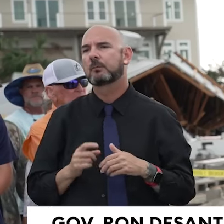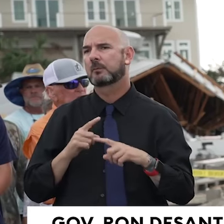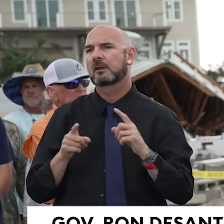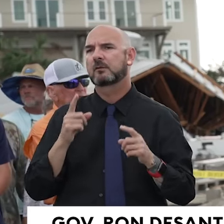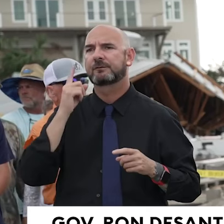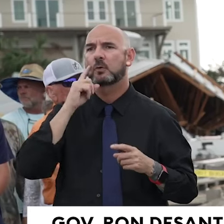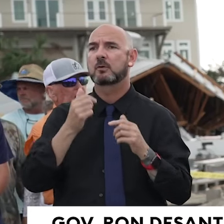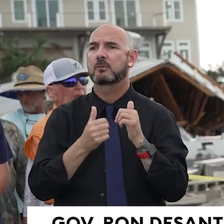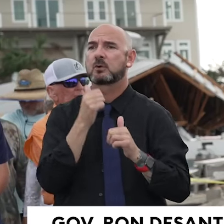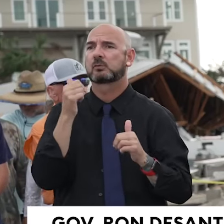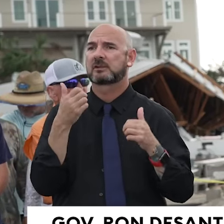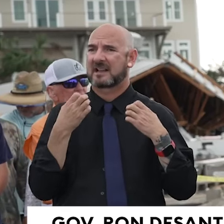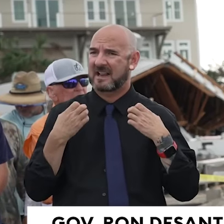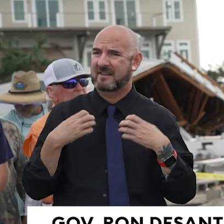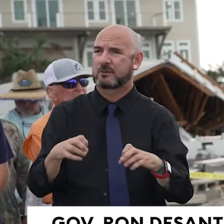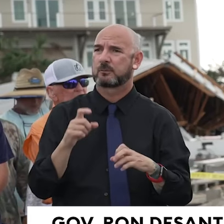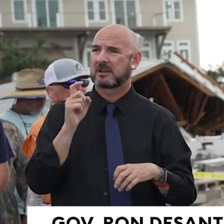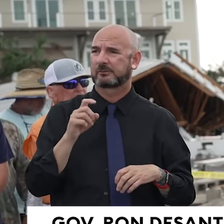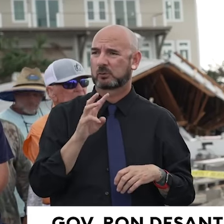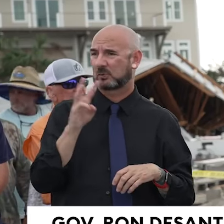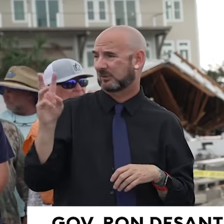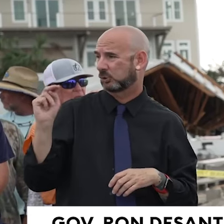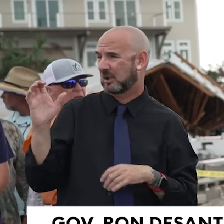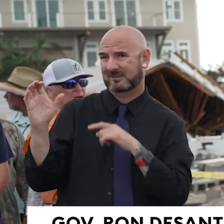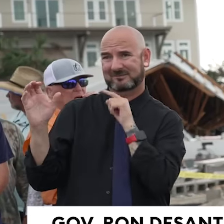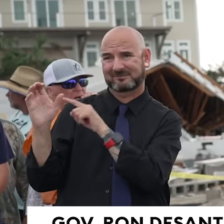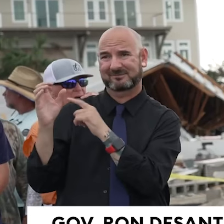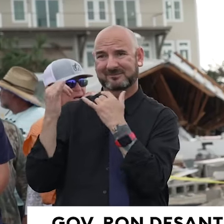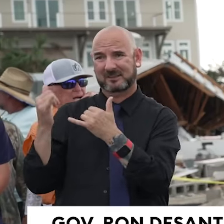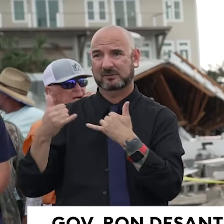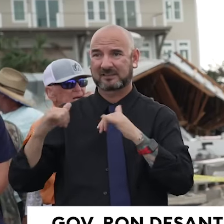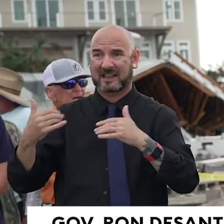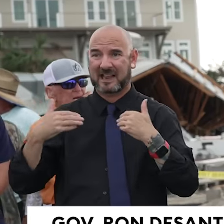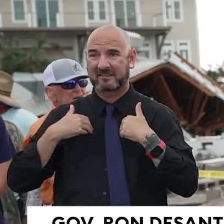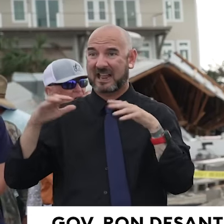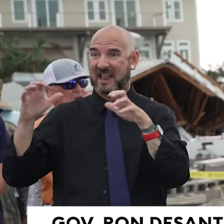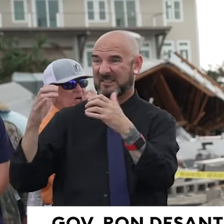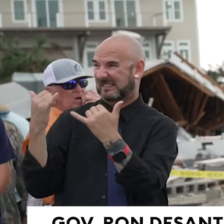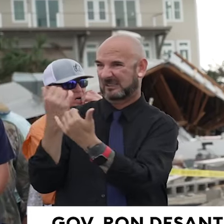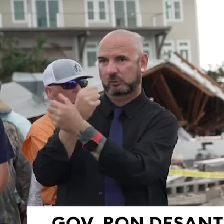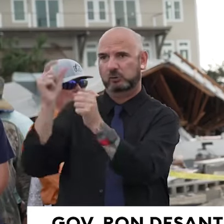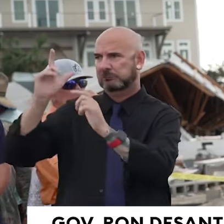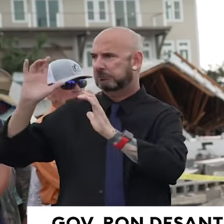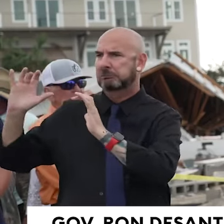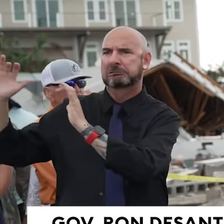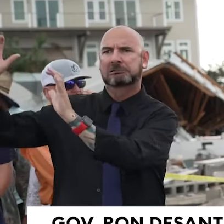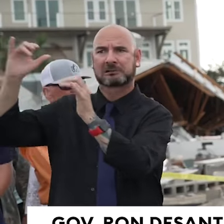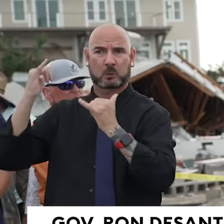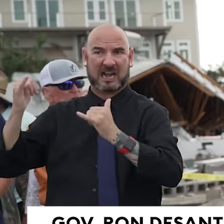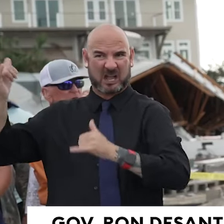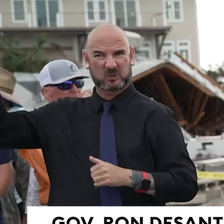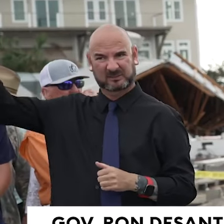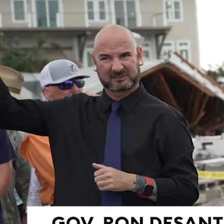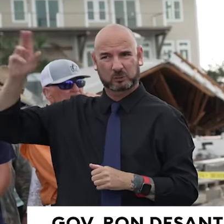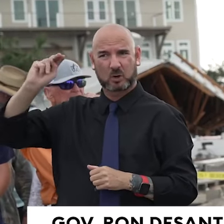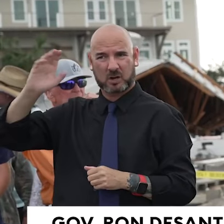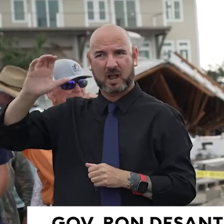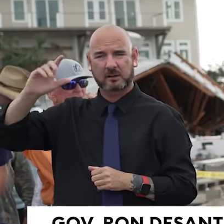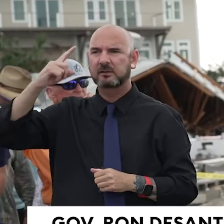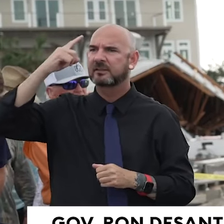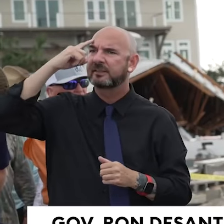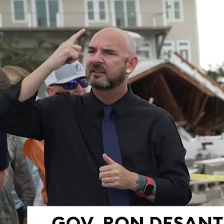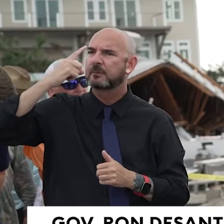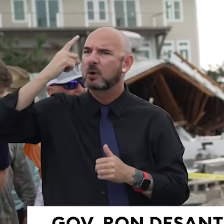should be in Western North Carolina right now, because you still have active rescues that need to take place. I mean, just think about, it's almost like